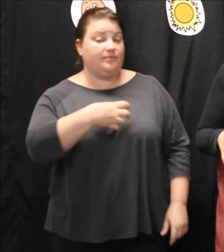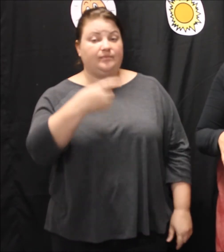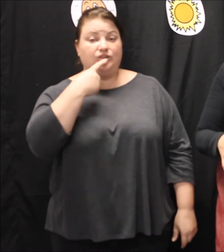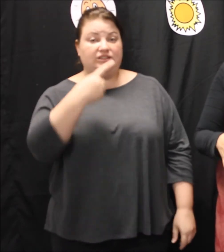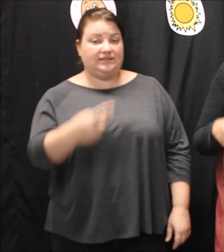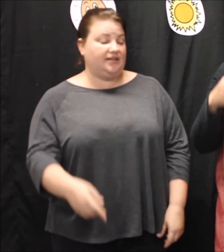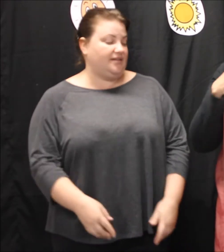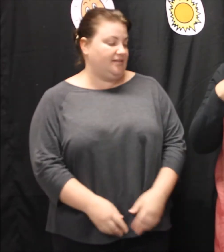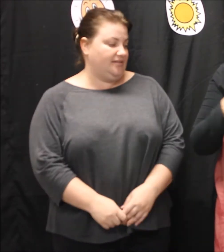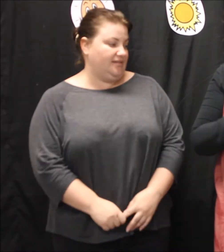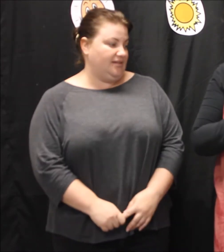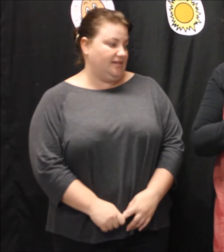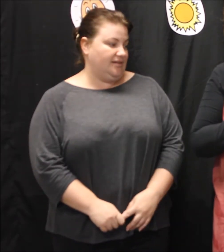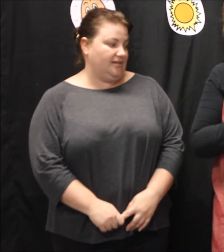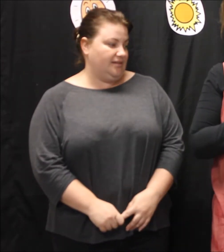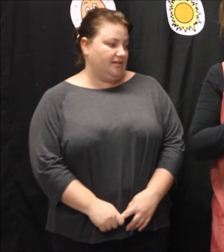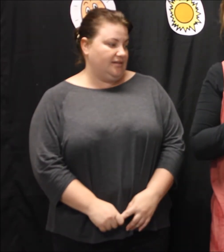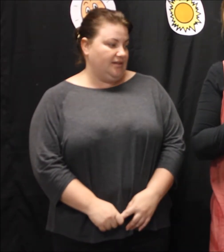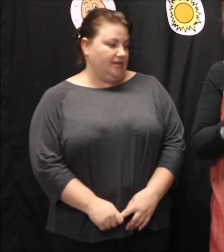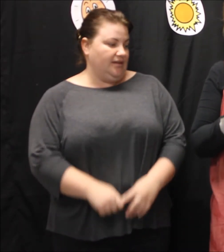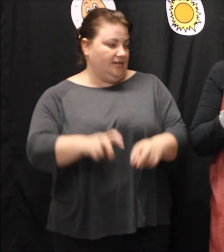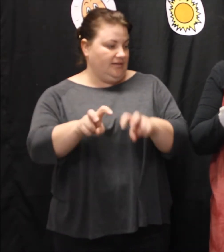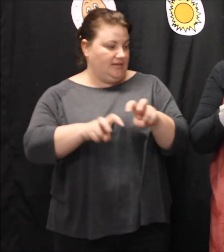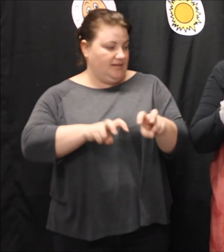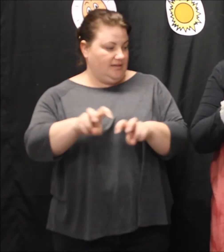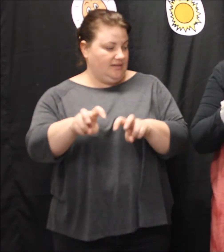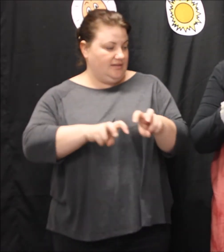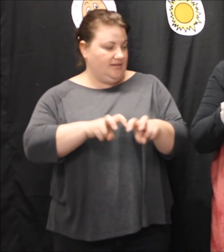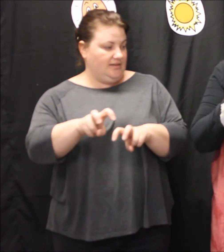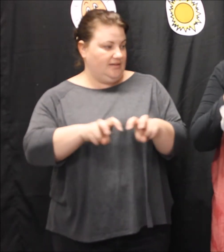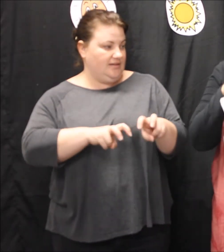say. We're doing an activity,